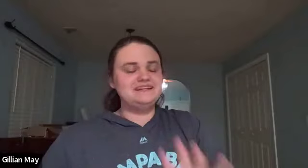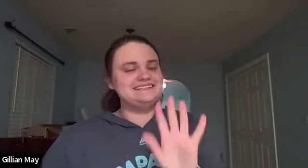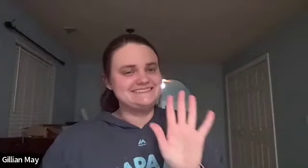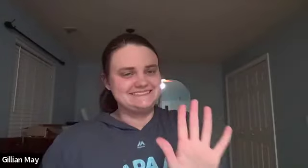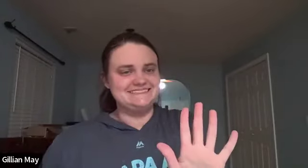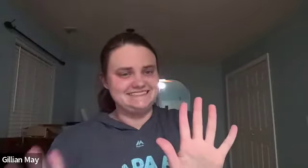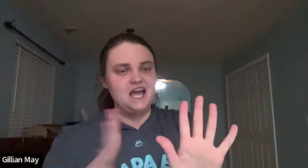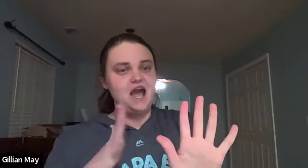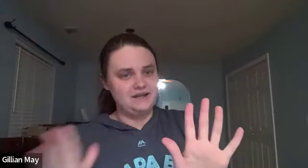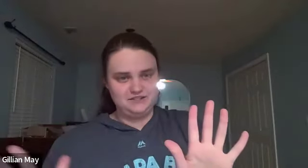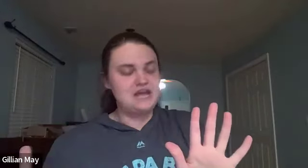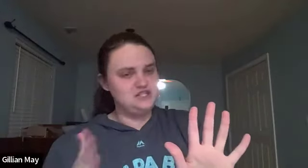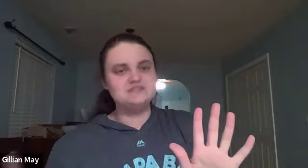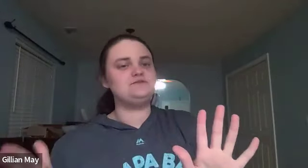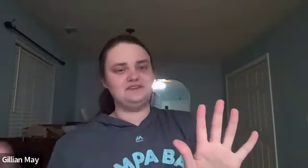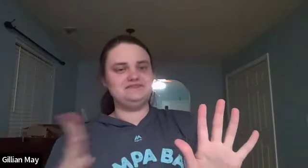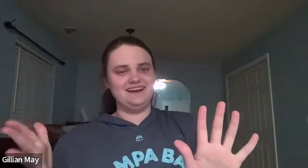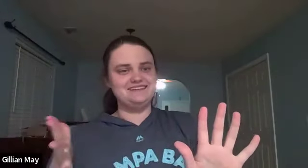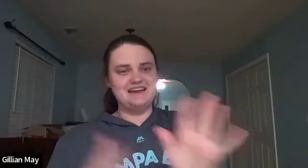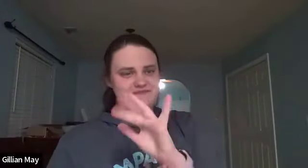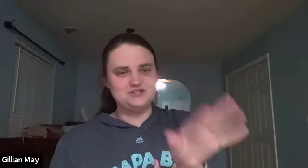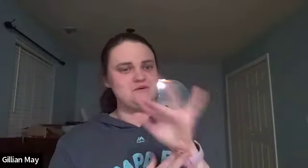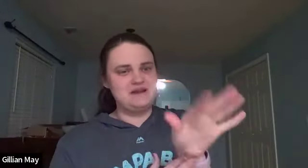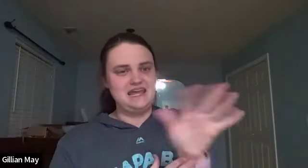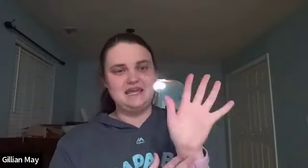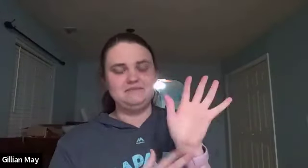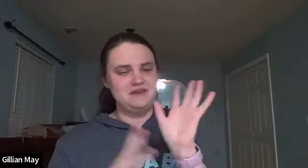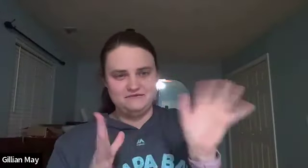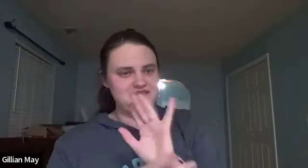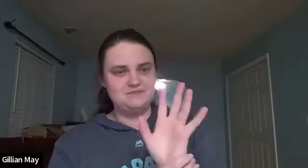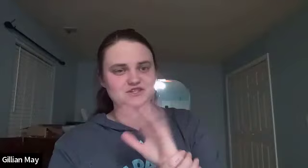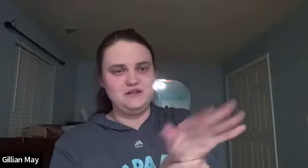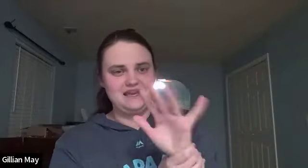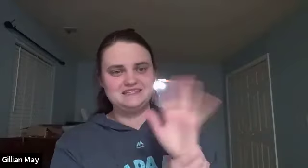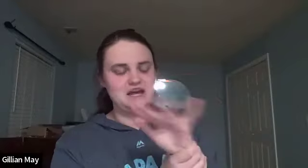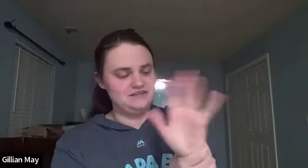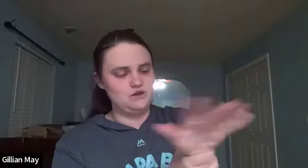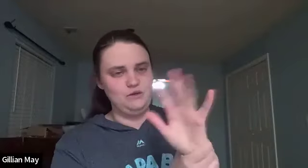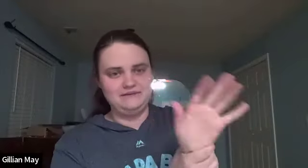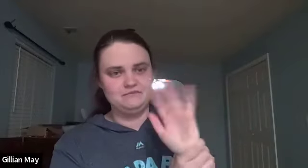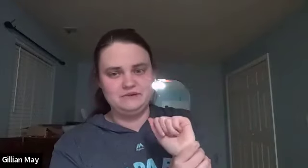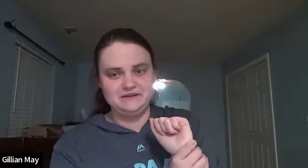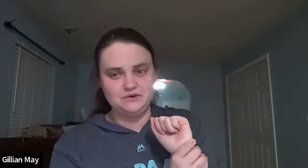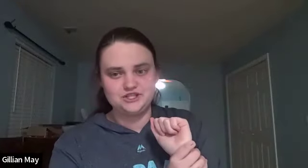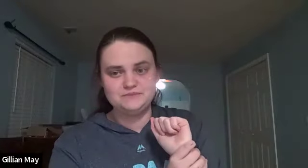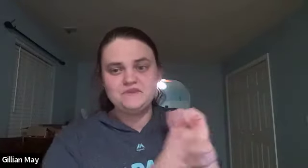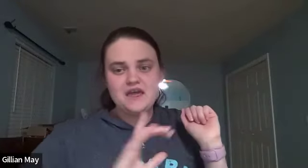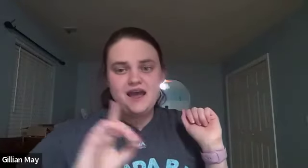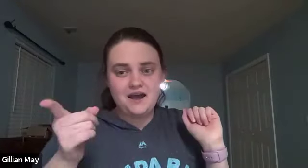like, I do this for a living, guys. I finger spell my name every time. So like, it's gotten this whole like repeated motion. You know